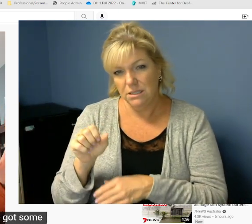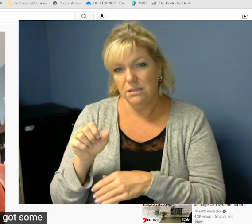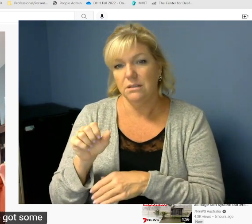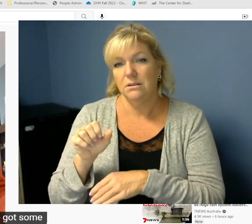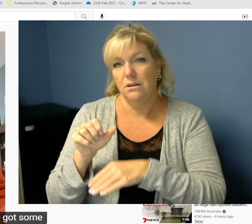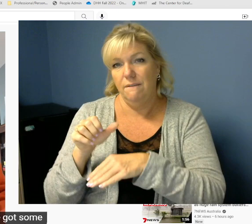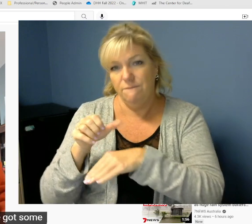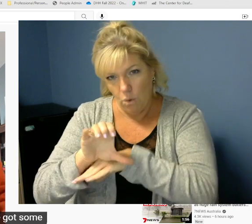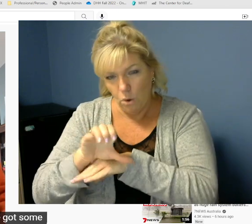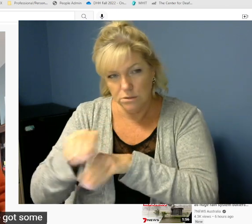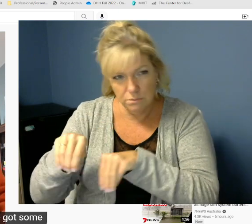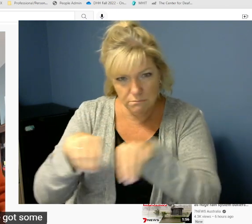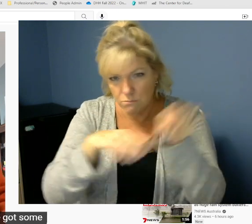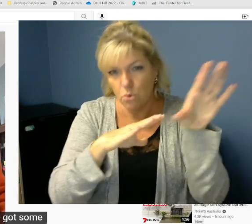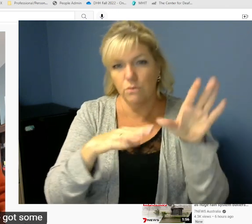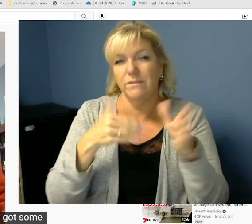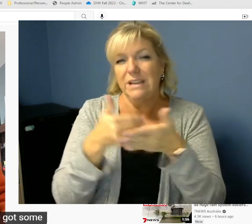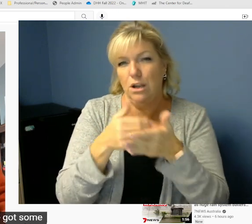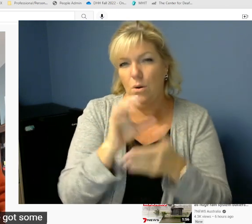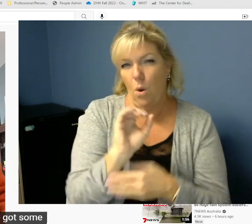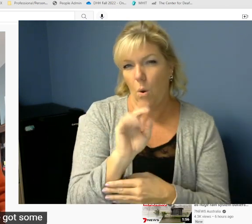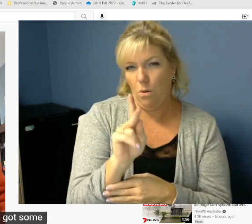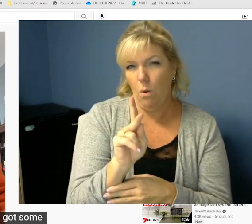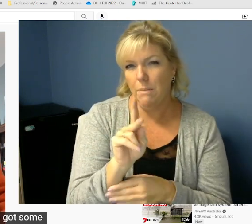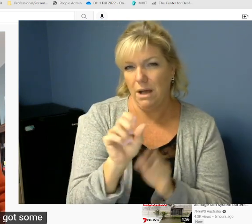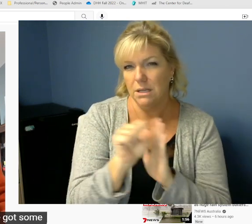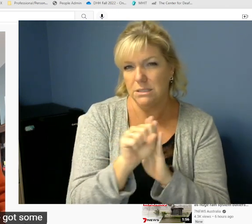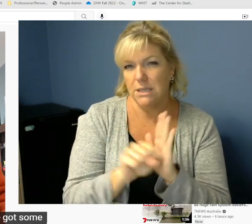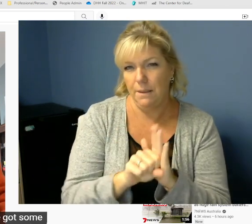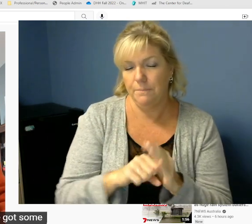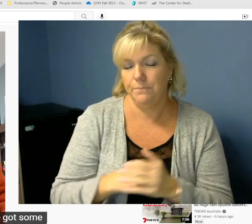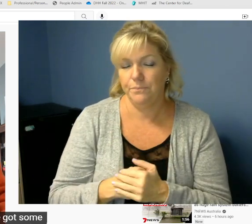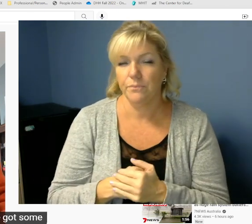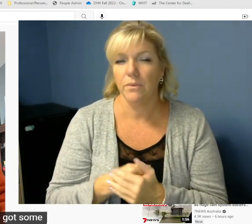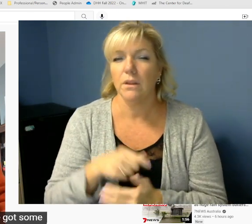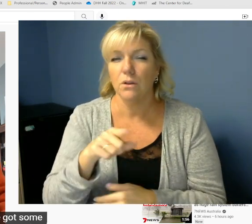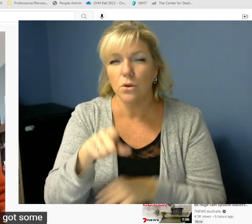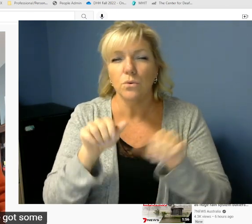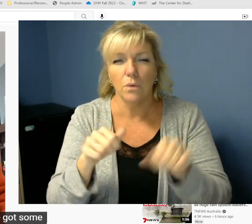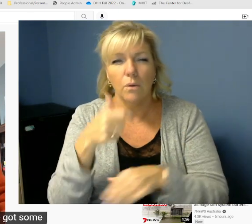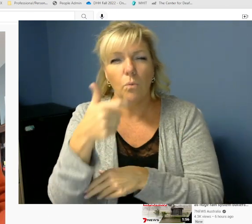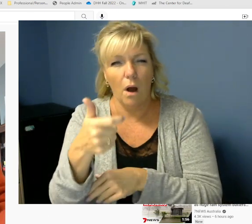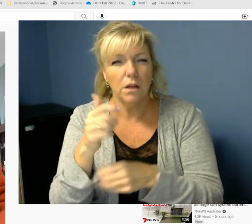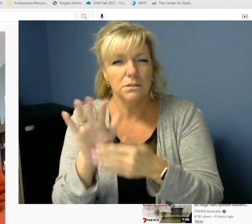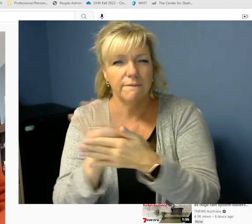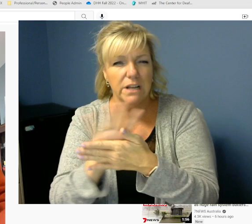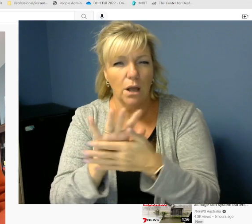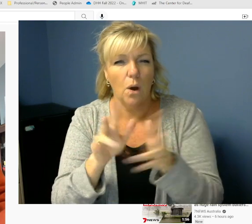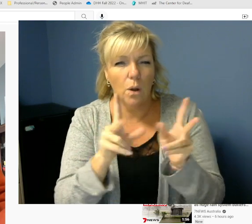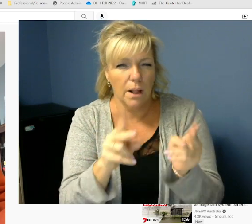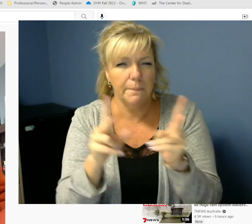Oklahoma. And you've got a couple of really good video clips that consider